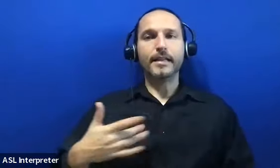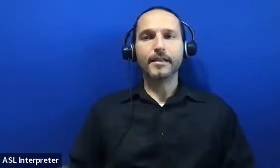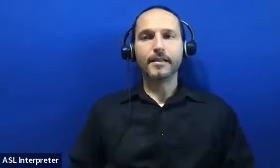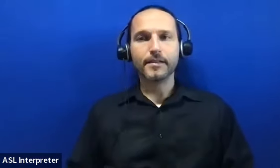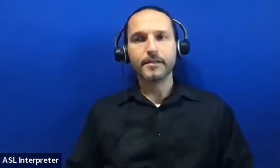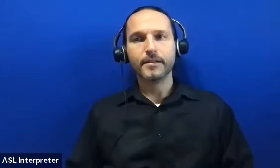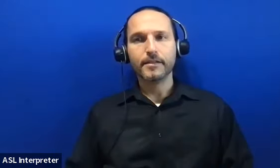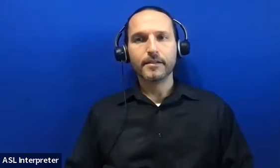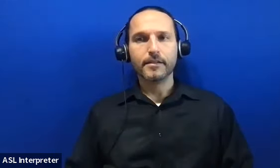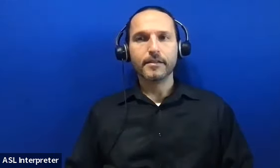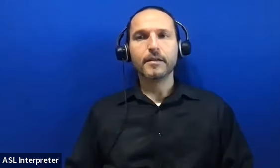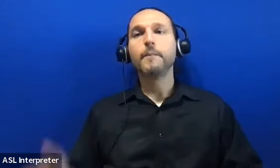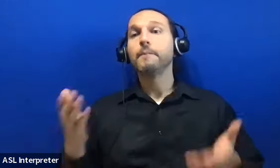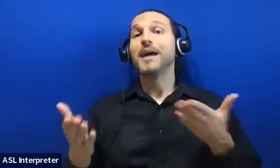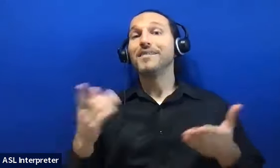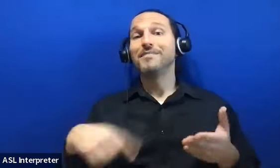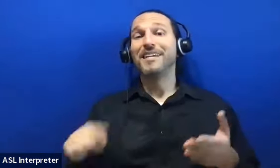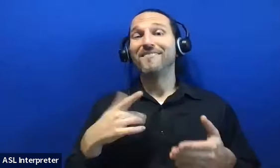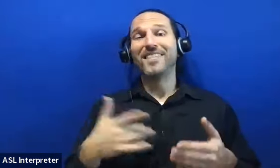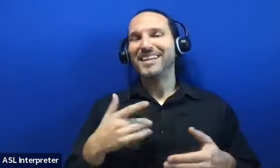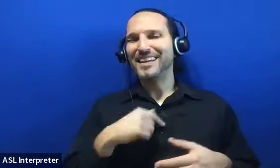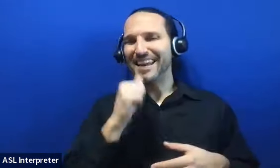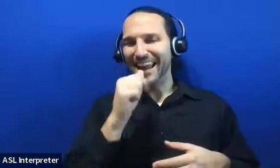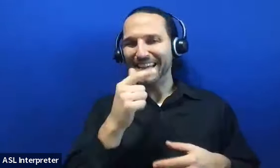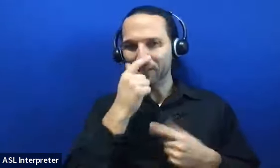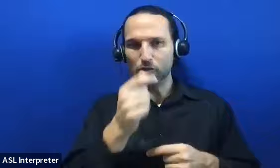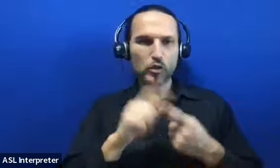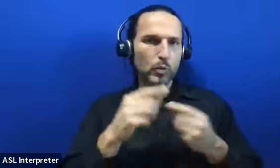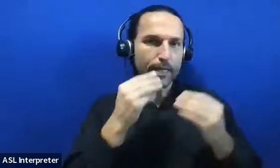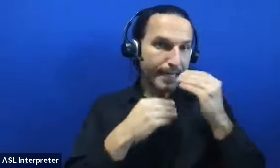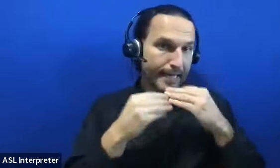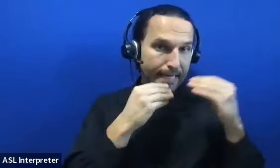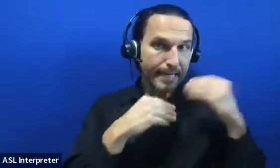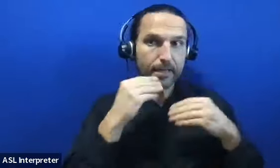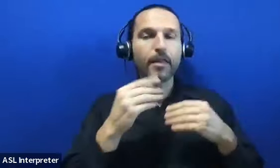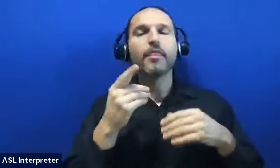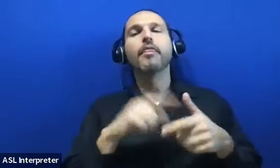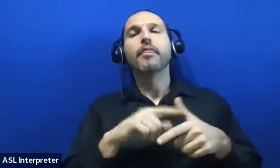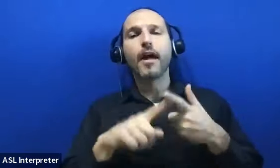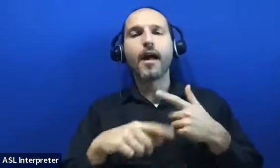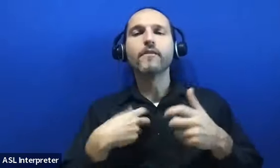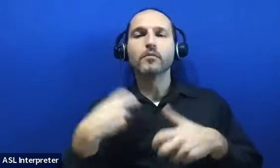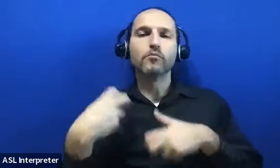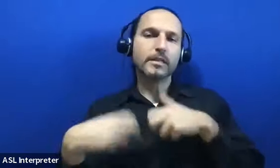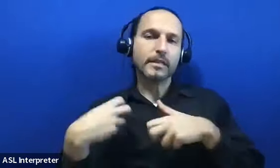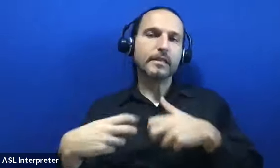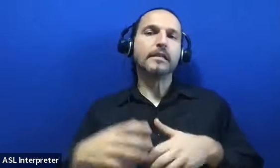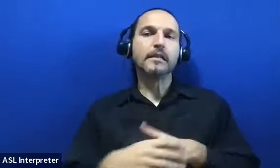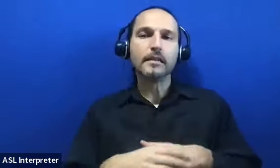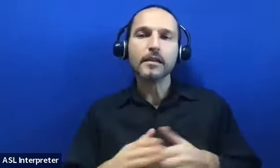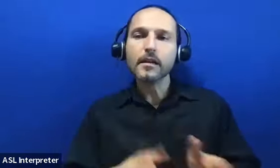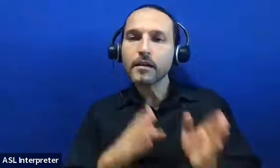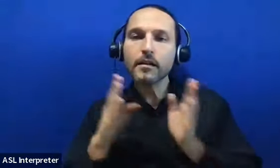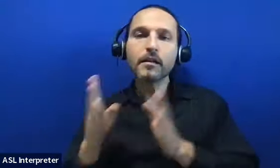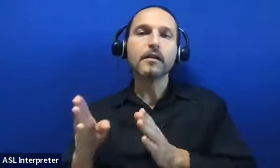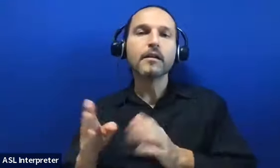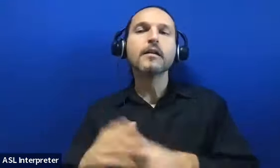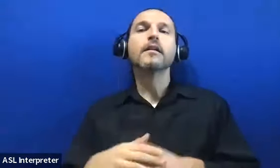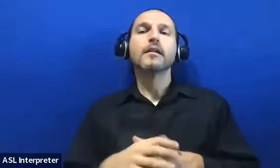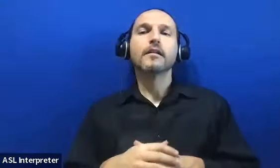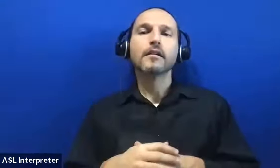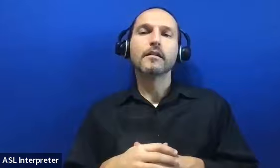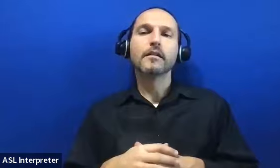that might make them not as interested in eating and it may increase the difficulty. We talked about how it